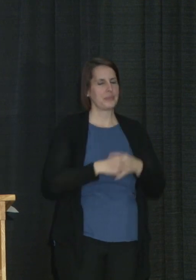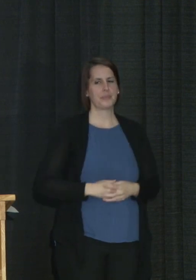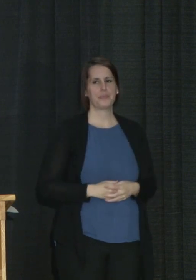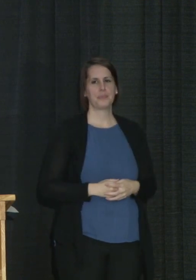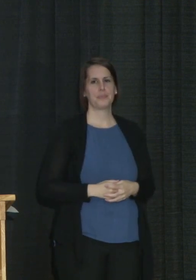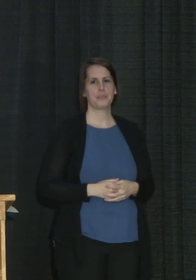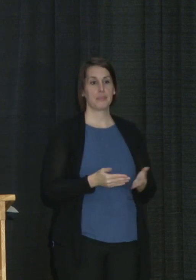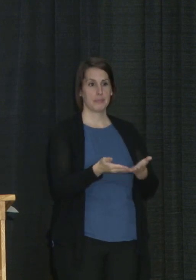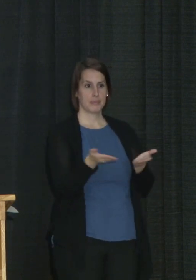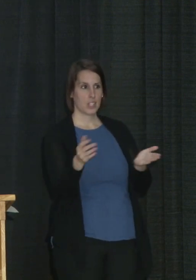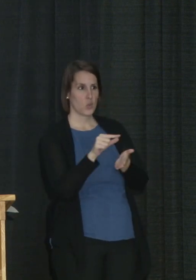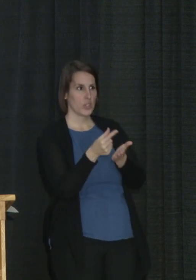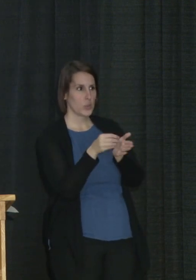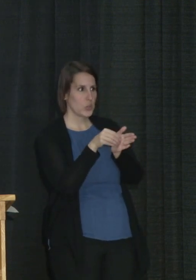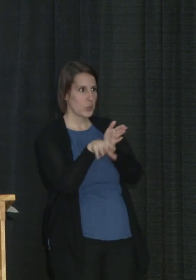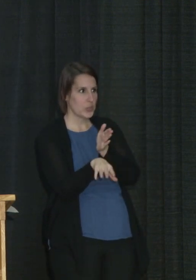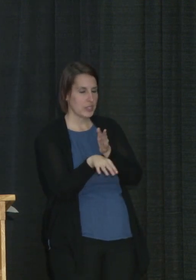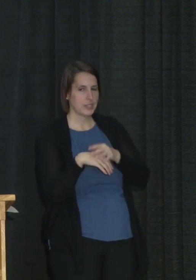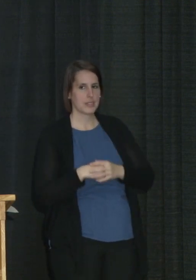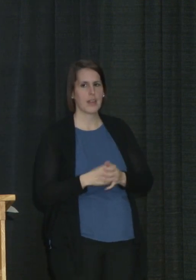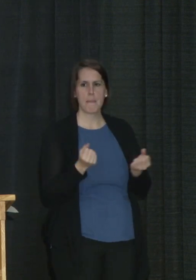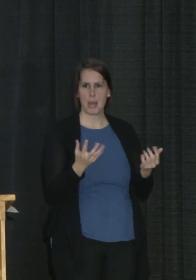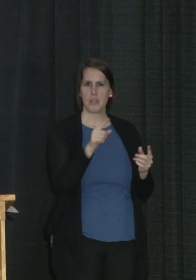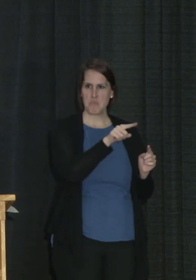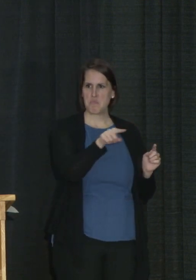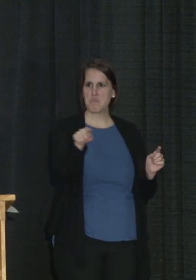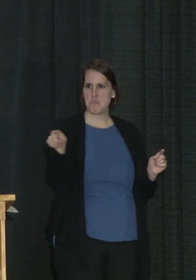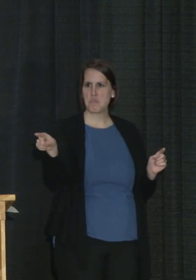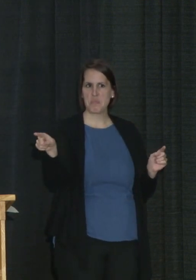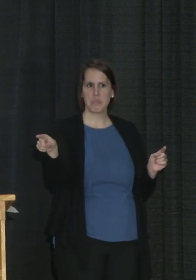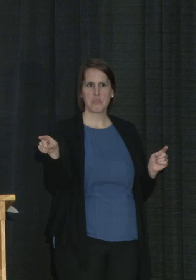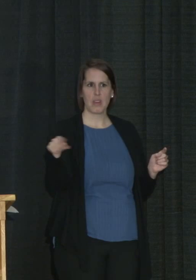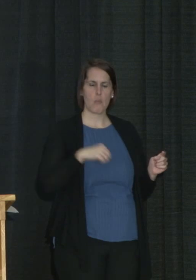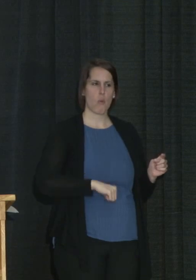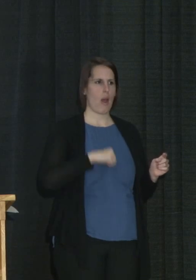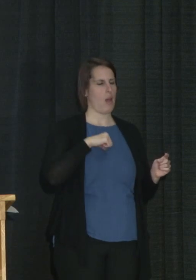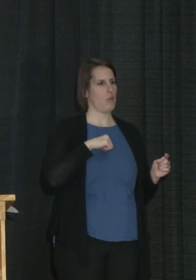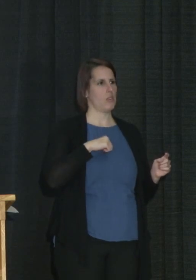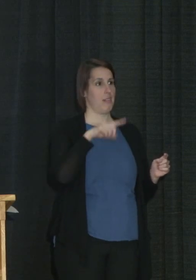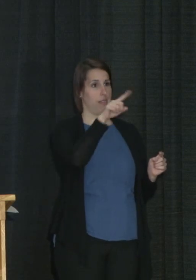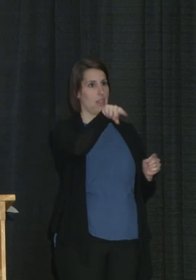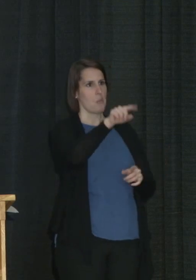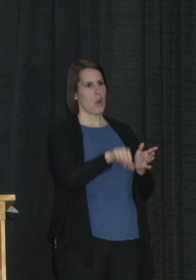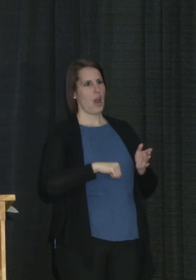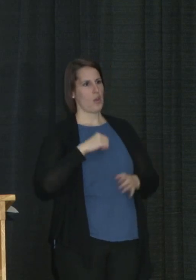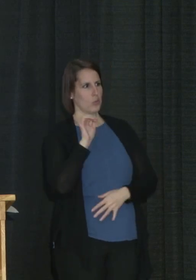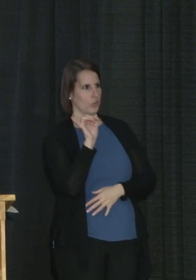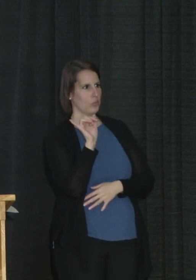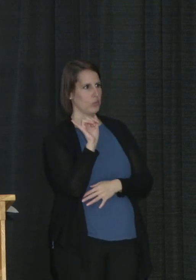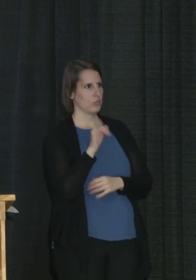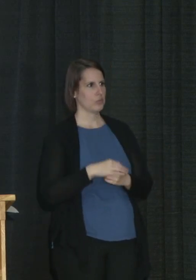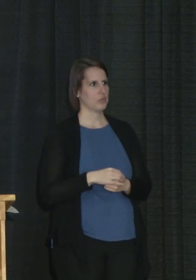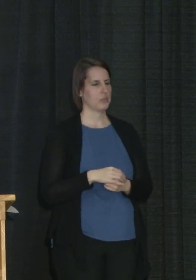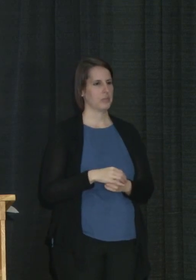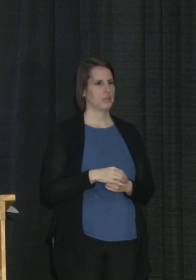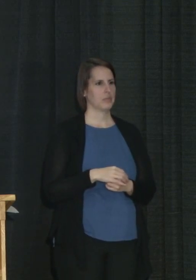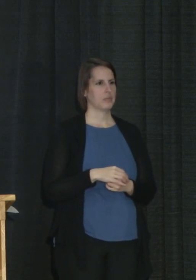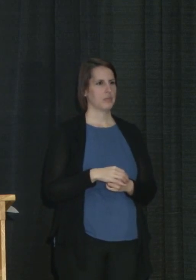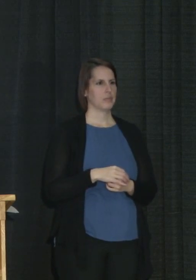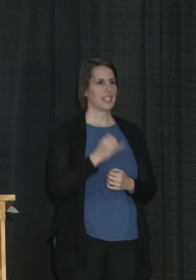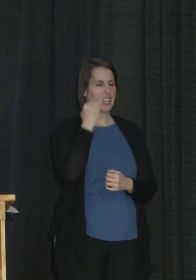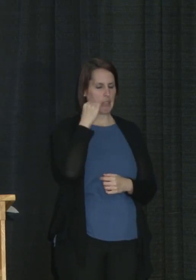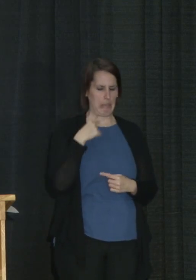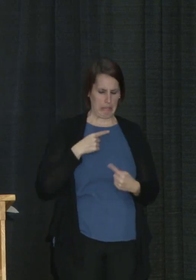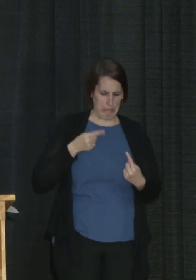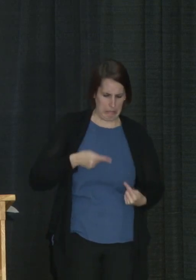Graduates, I know that there are many individuals here today who are very proud of what you have accomplished. They are the people you turn to when things